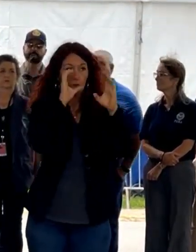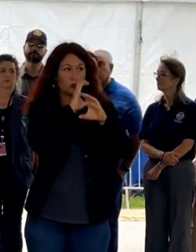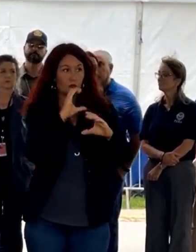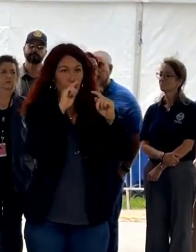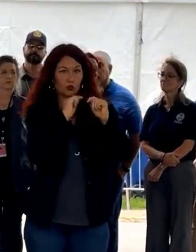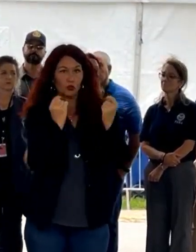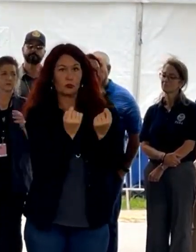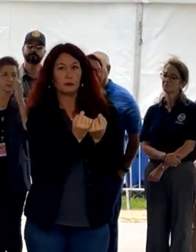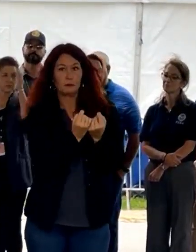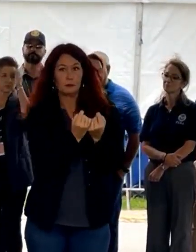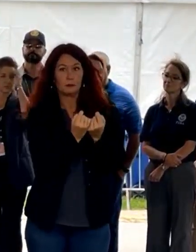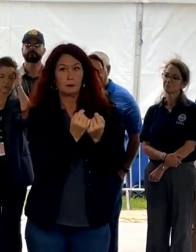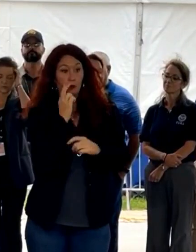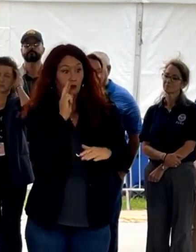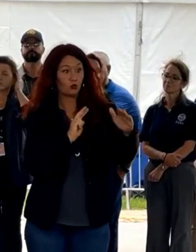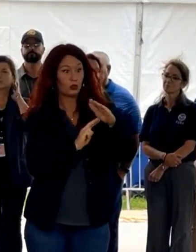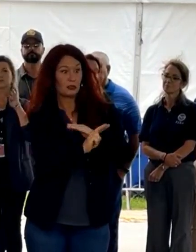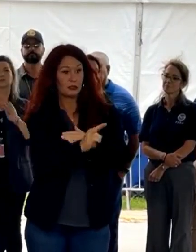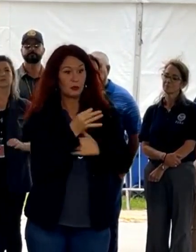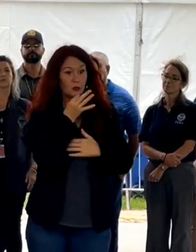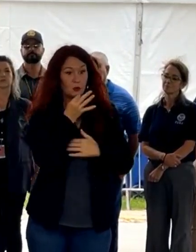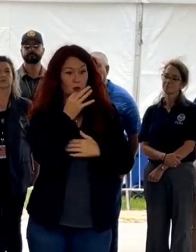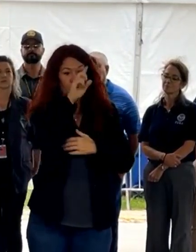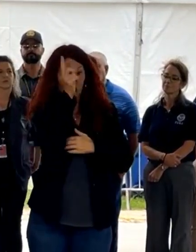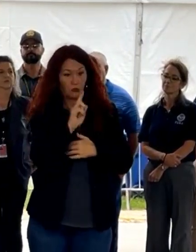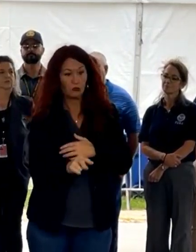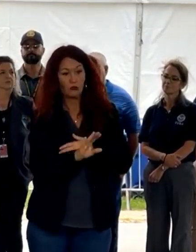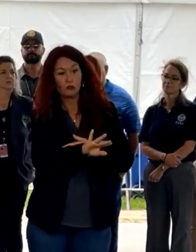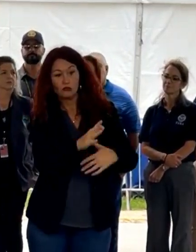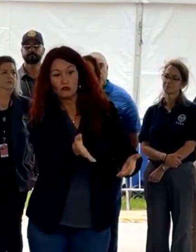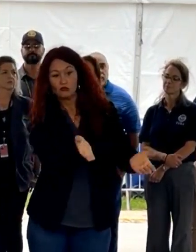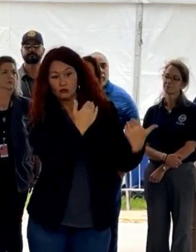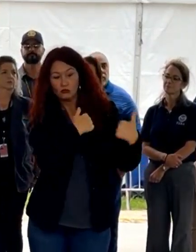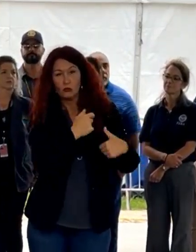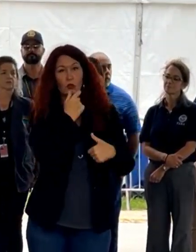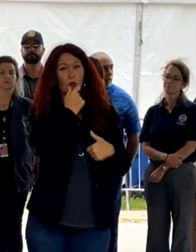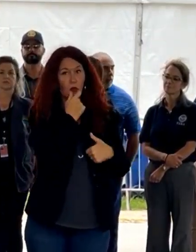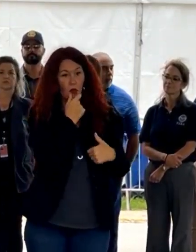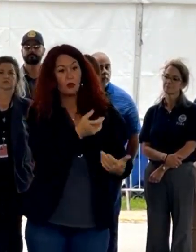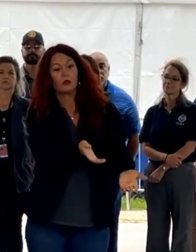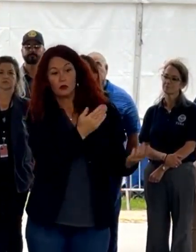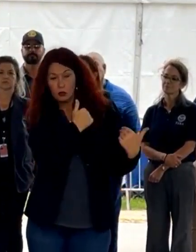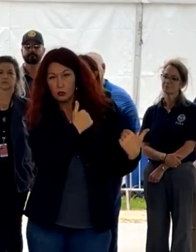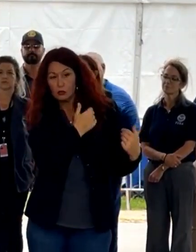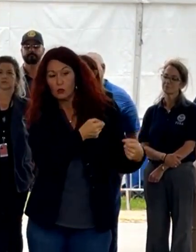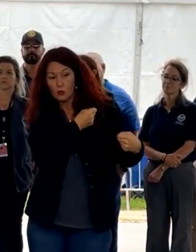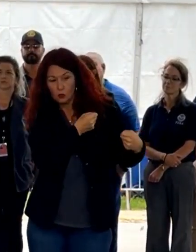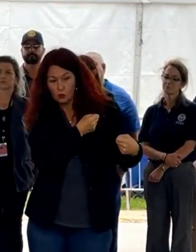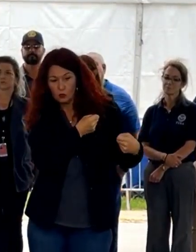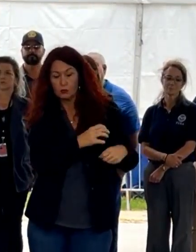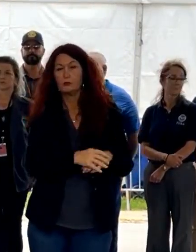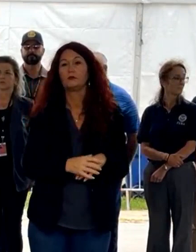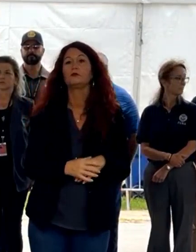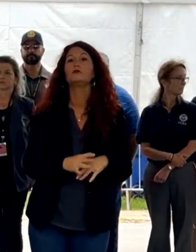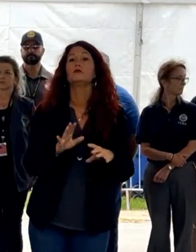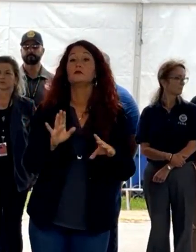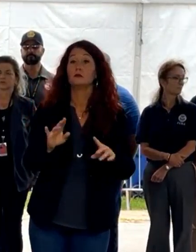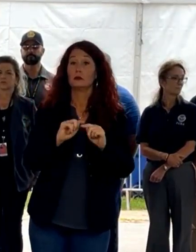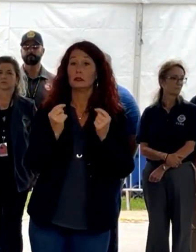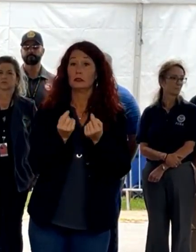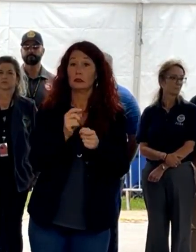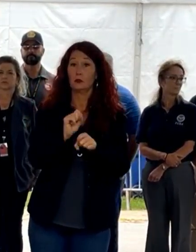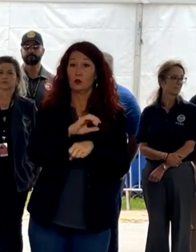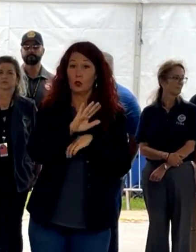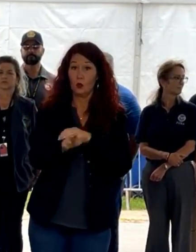work to assure the safety of our first responders. Through the team's ongoing efforts, we have